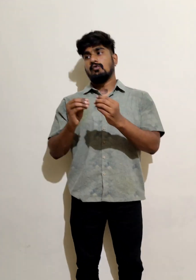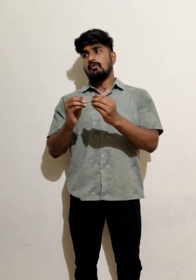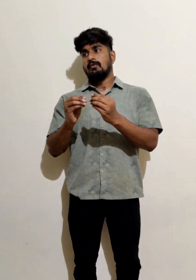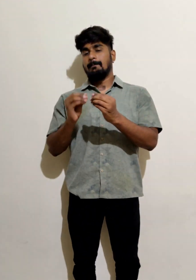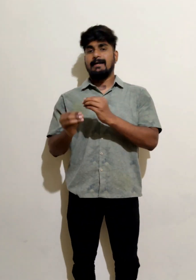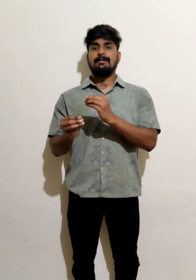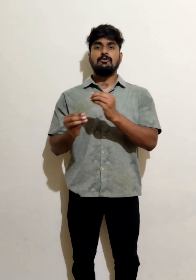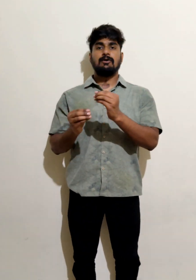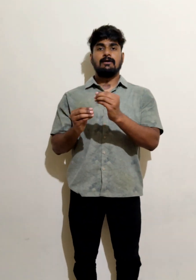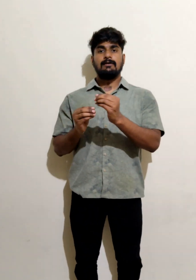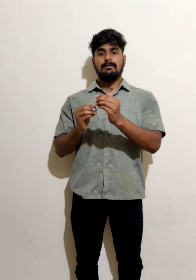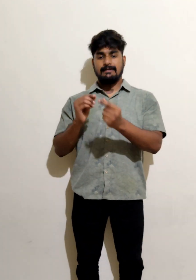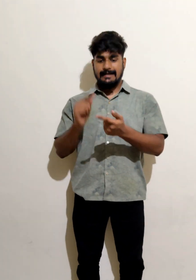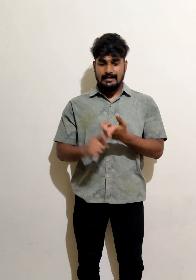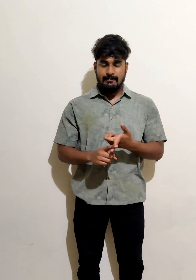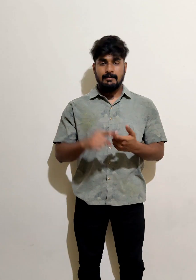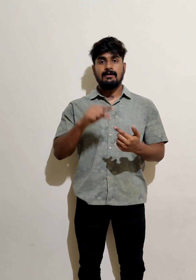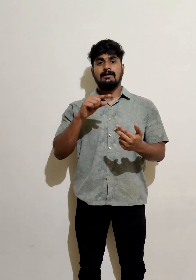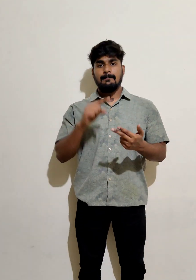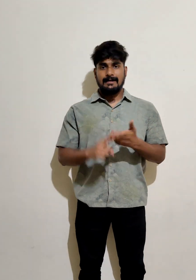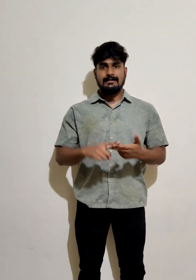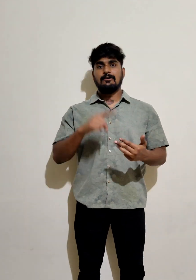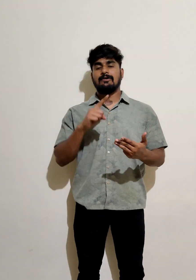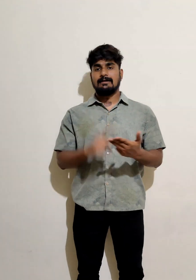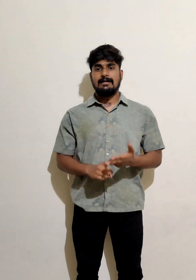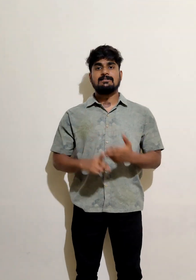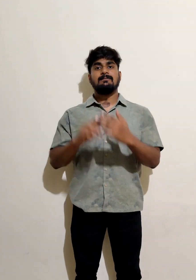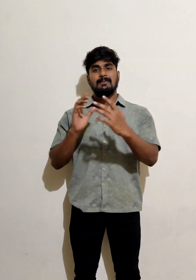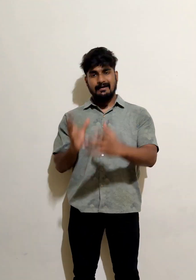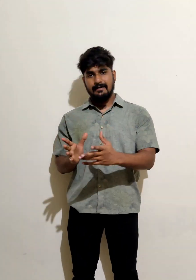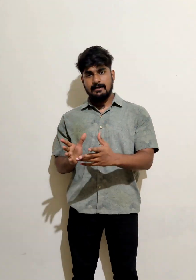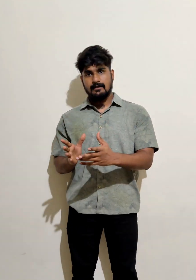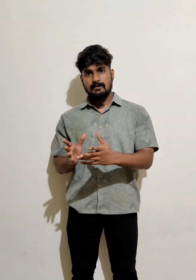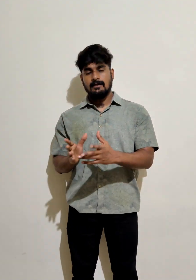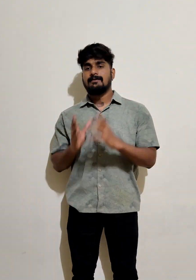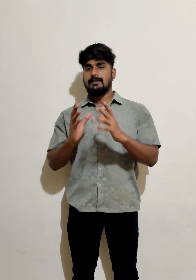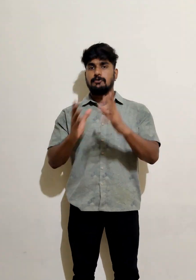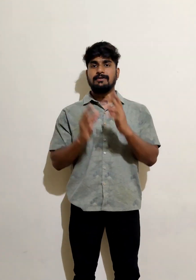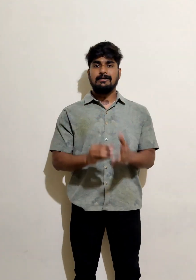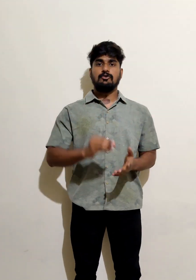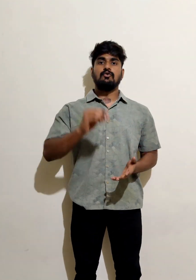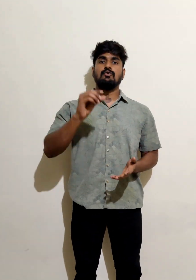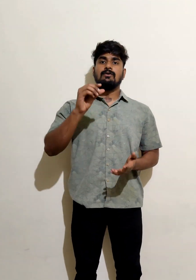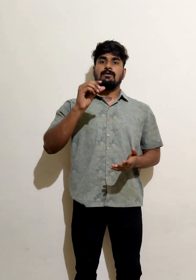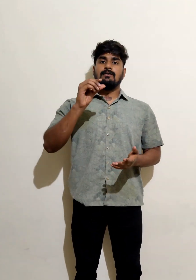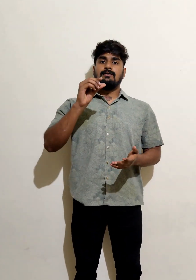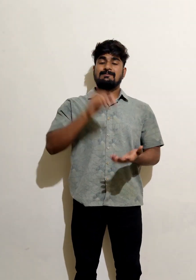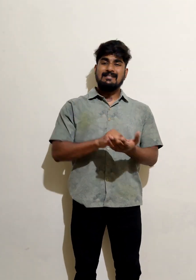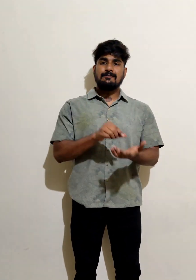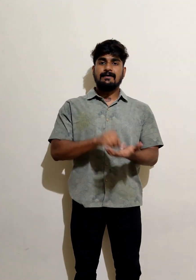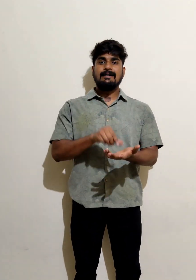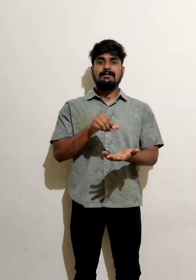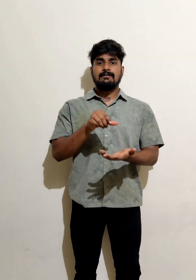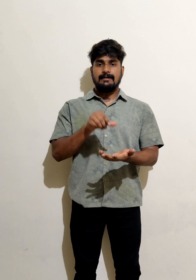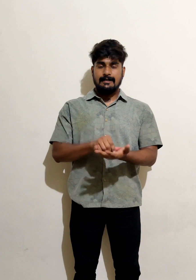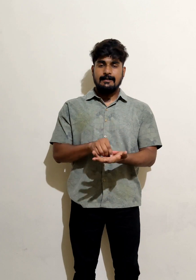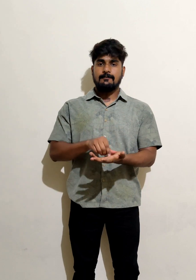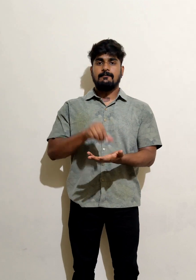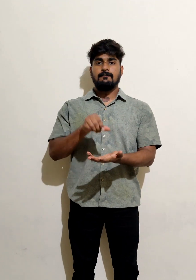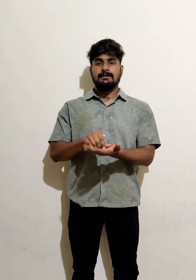to make your data member, method or a class private, then you need to specify it